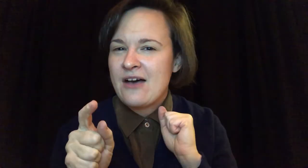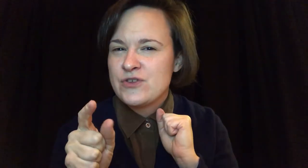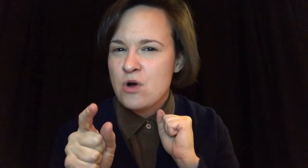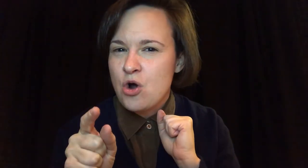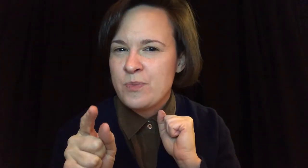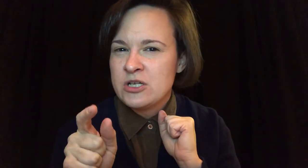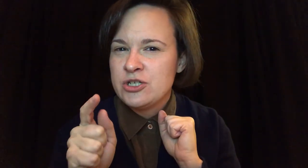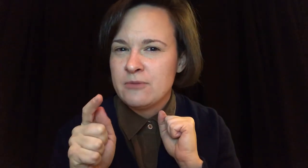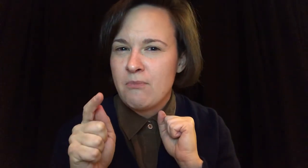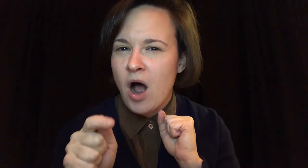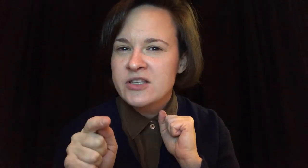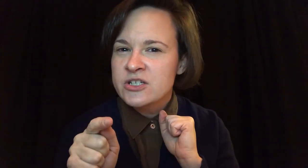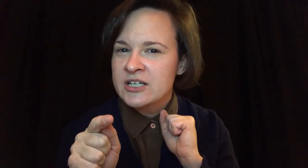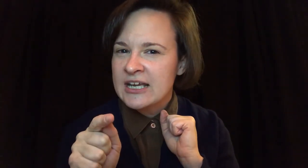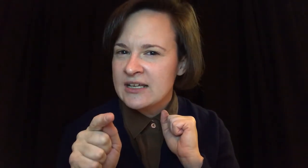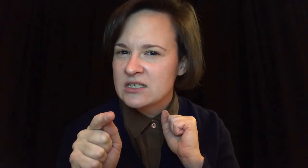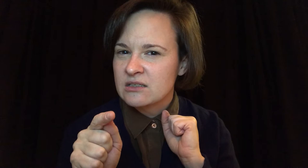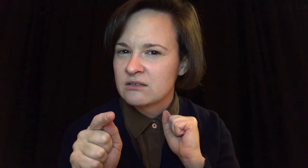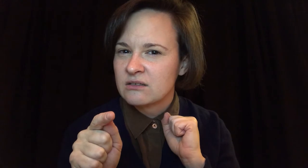Have you opened your monster kit?